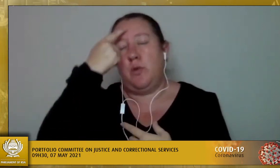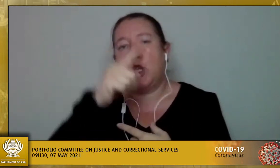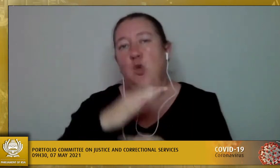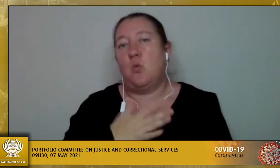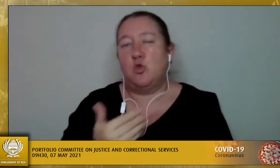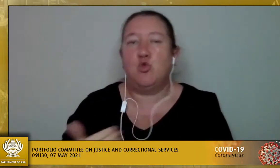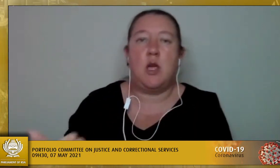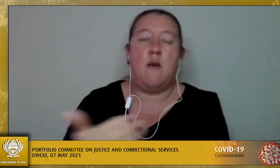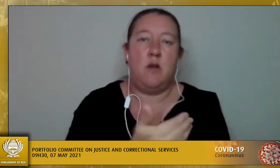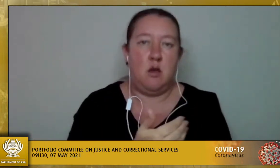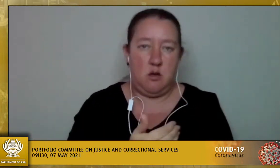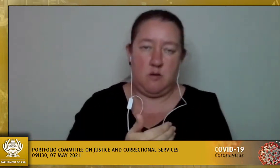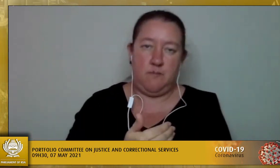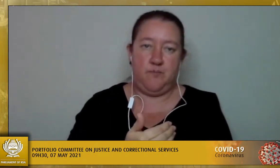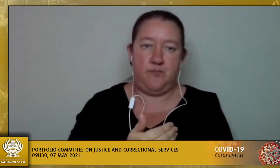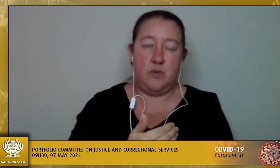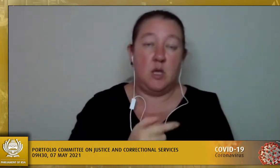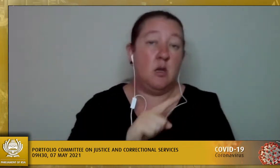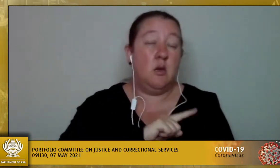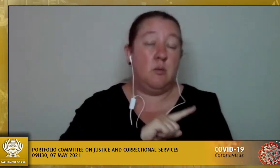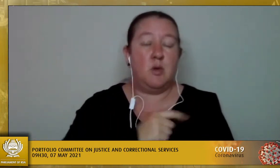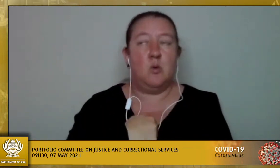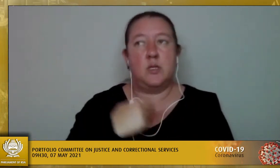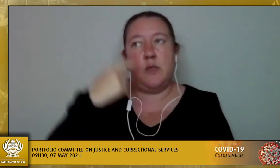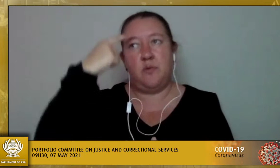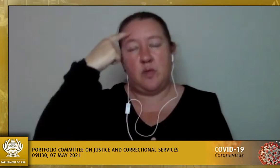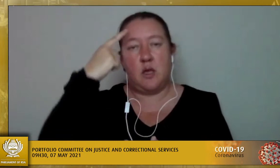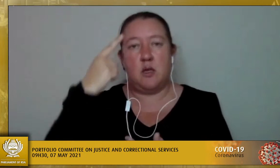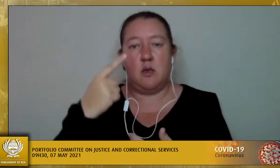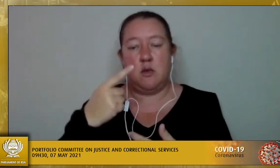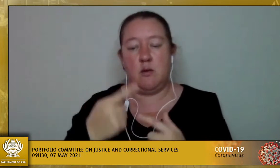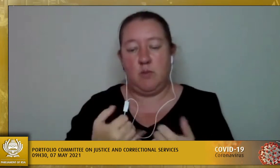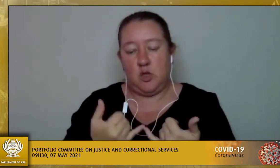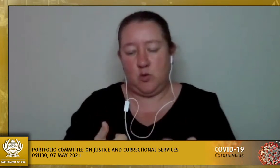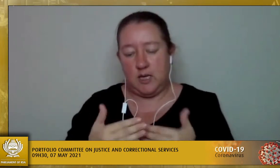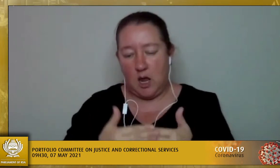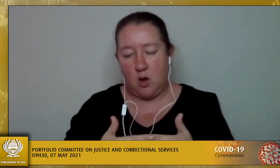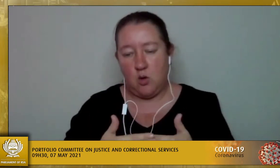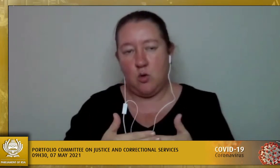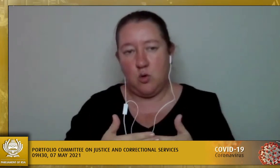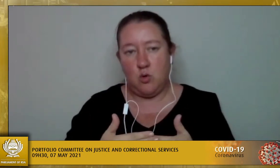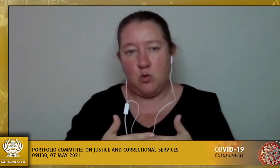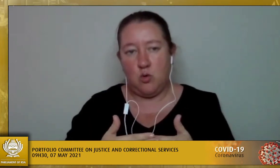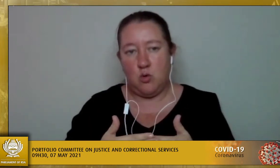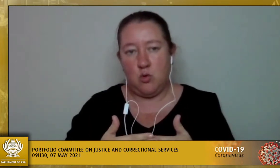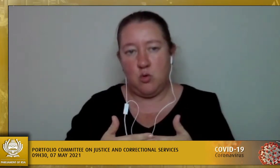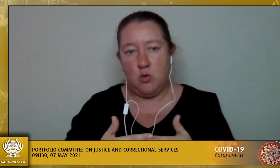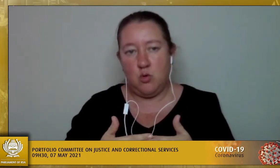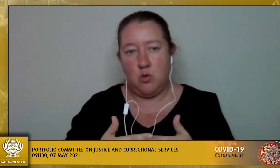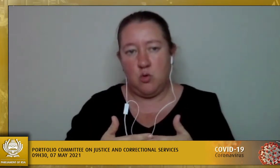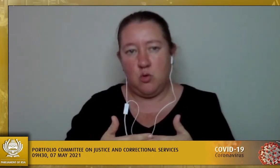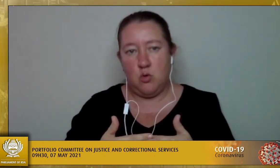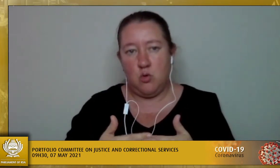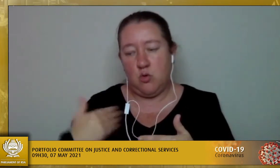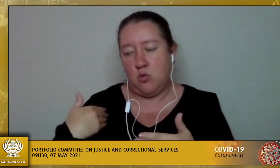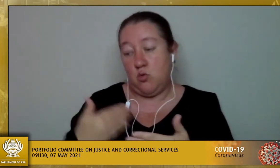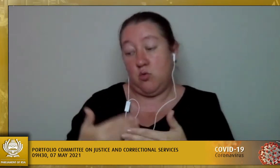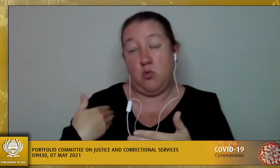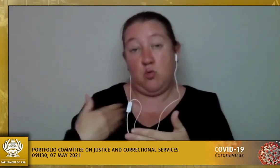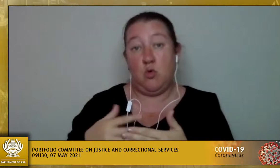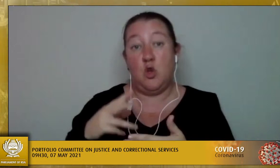recover because I think between now and 2014 2.4